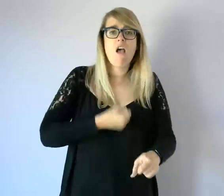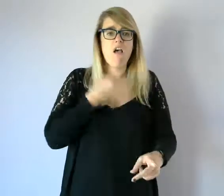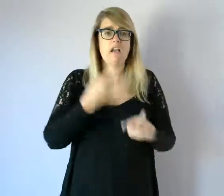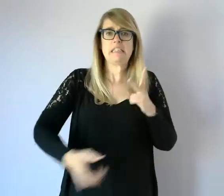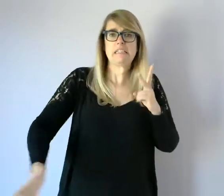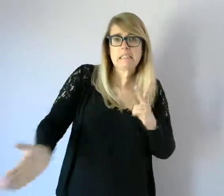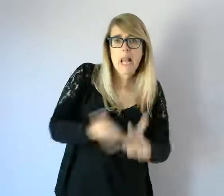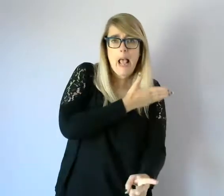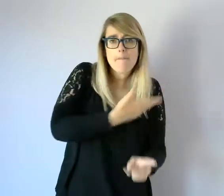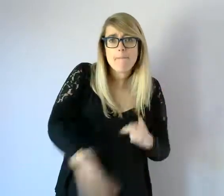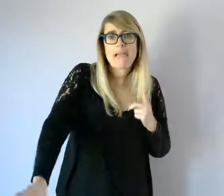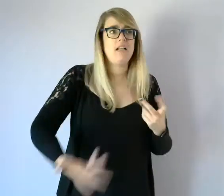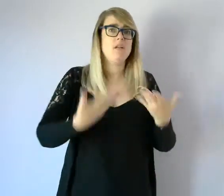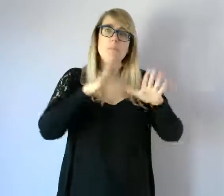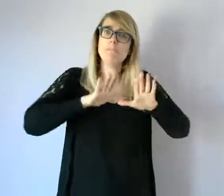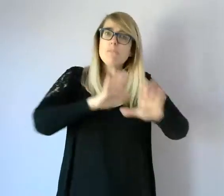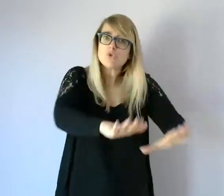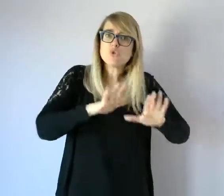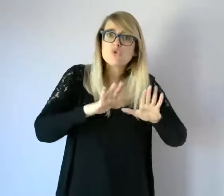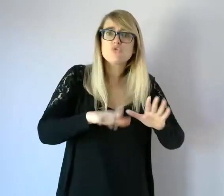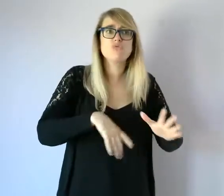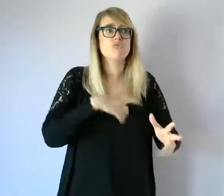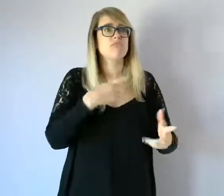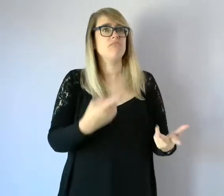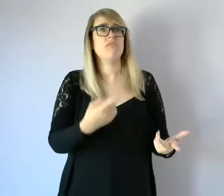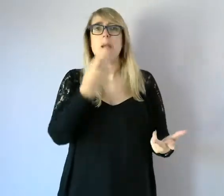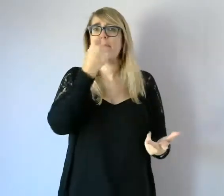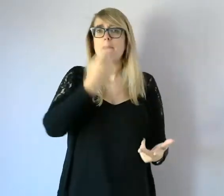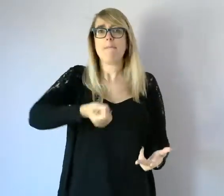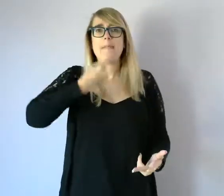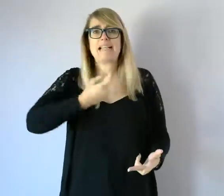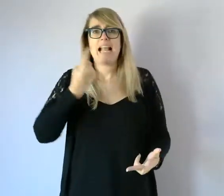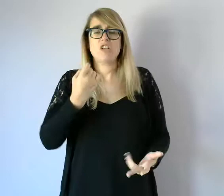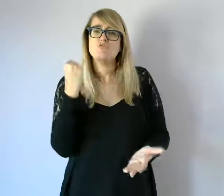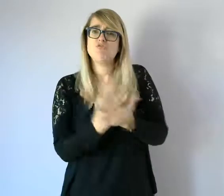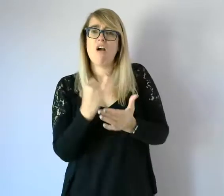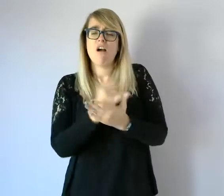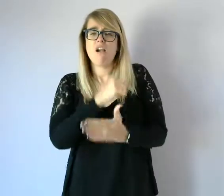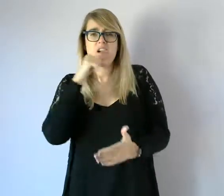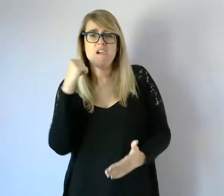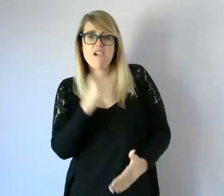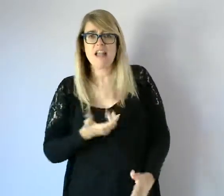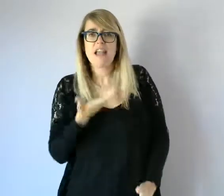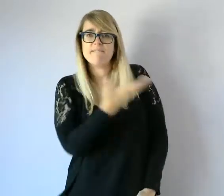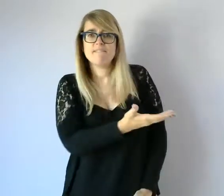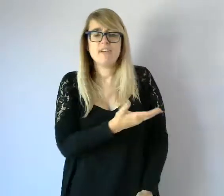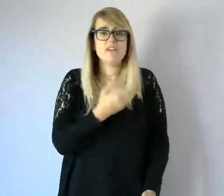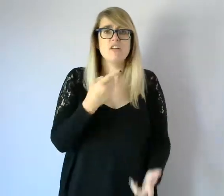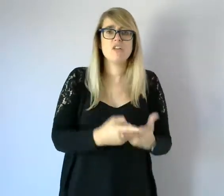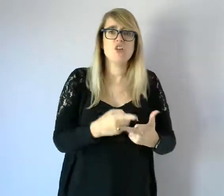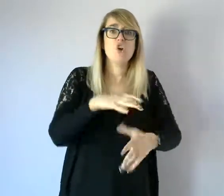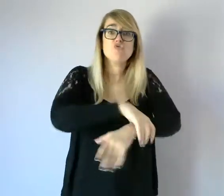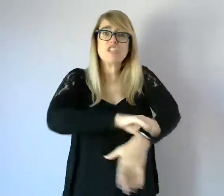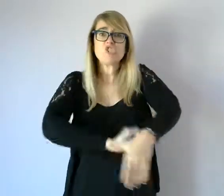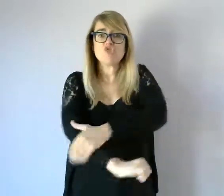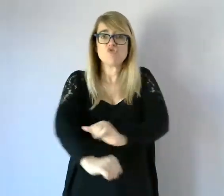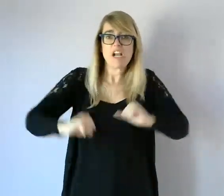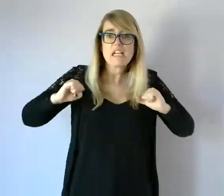slapping, pushing, misuse of medication, restraint, or inappropriate physical